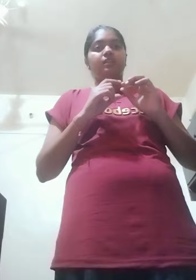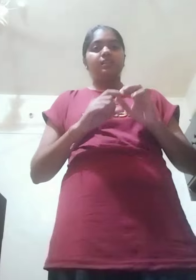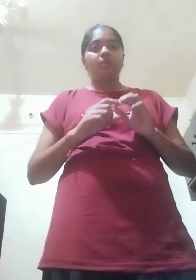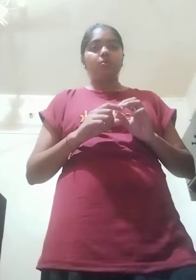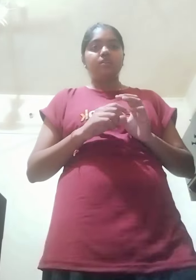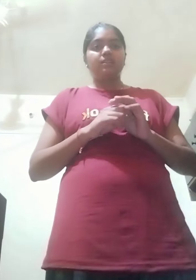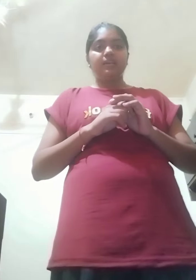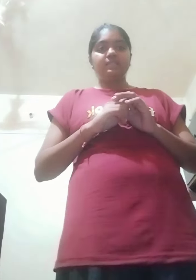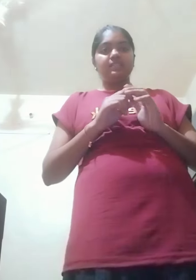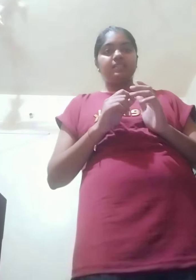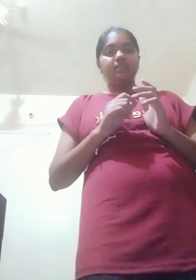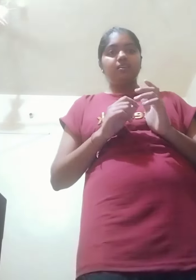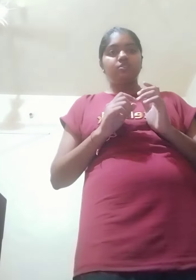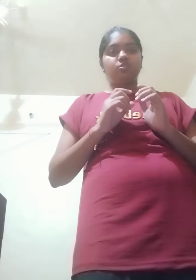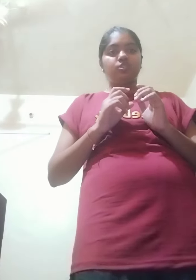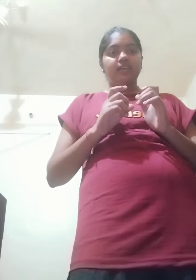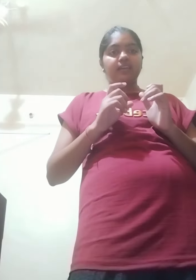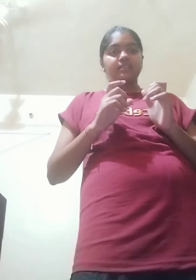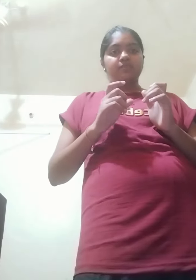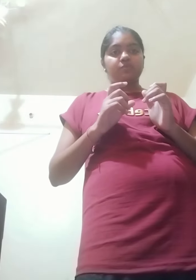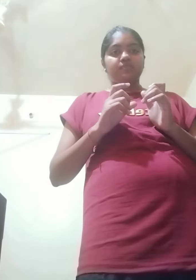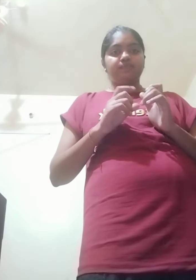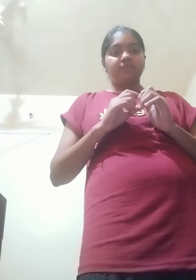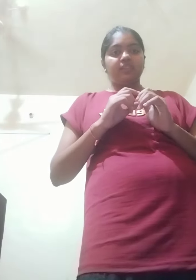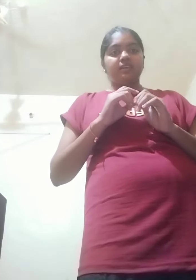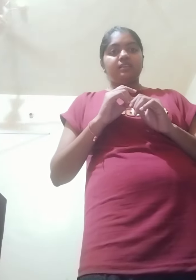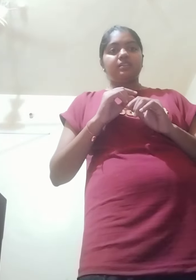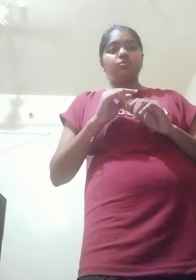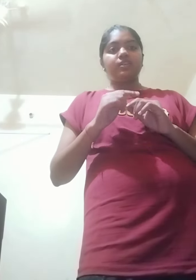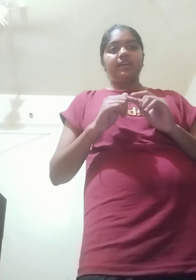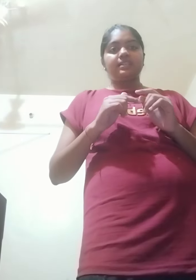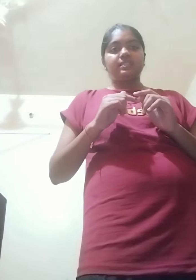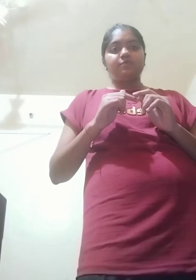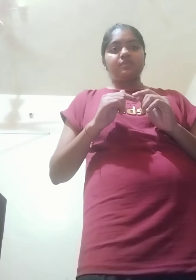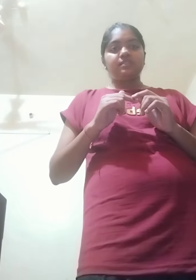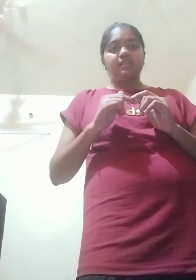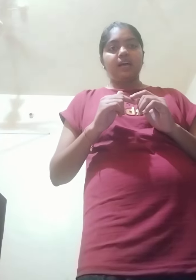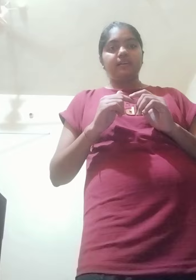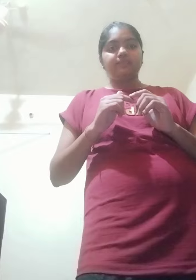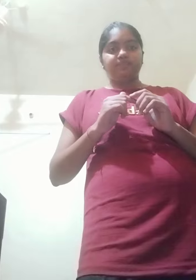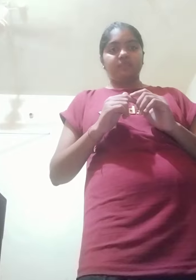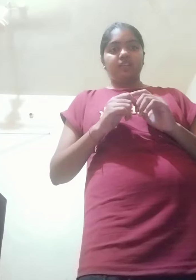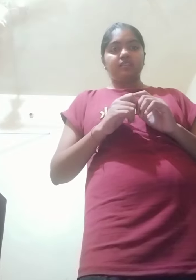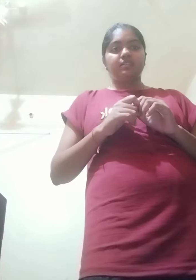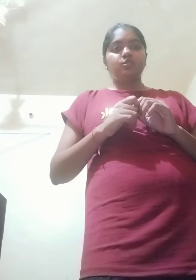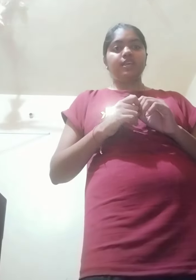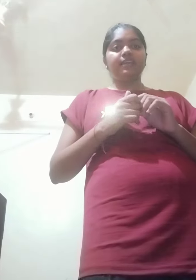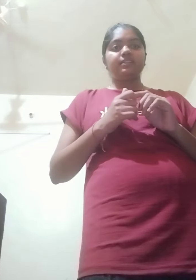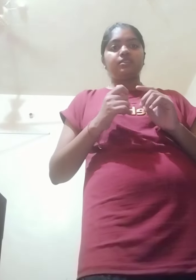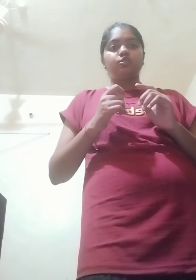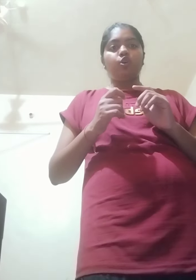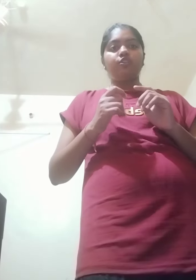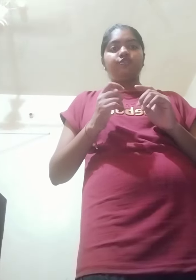Now let's see the checked exception. The checked exceptions are the checked not